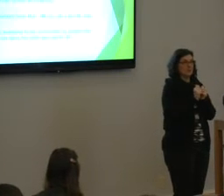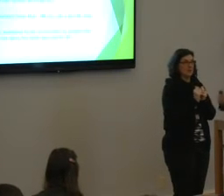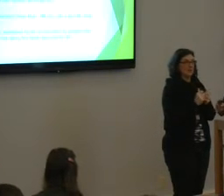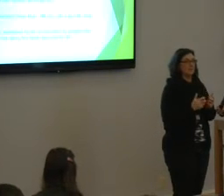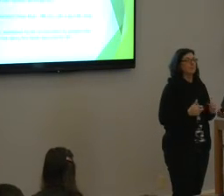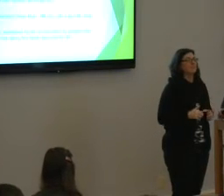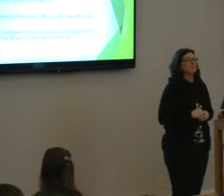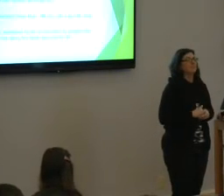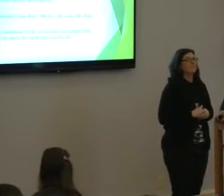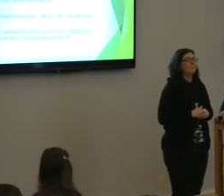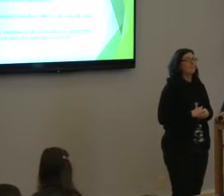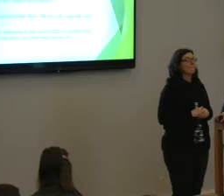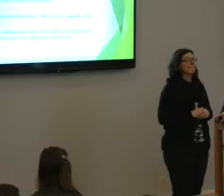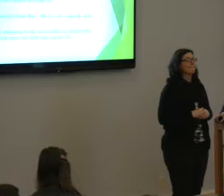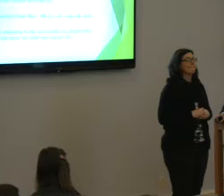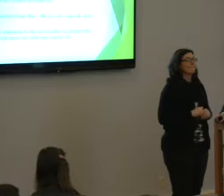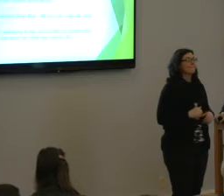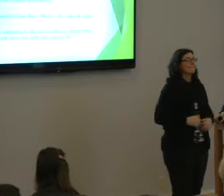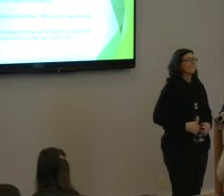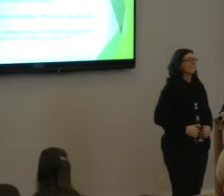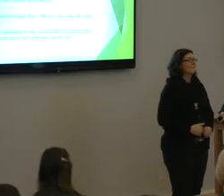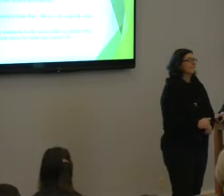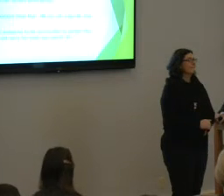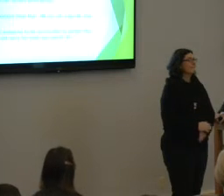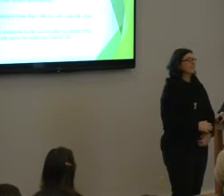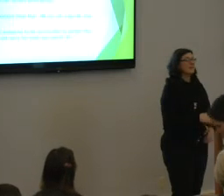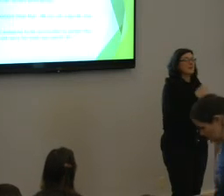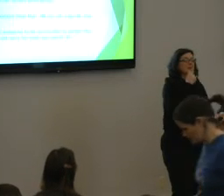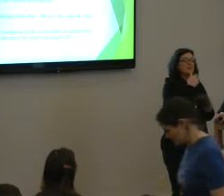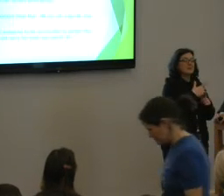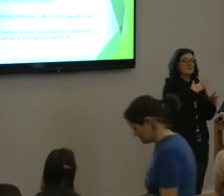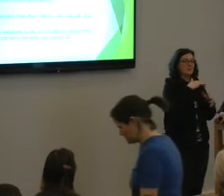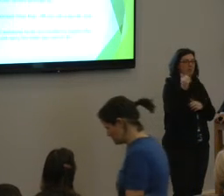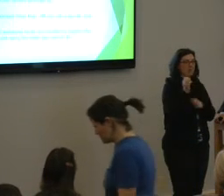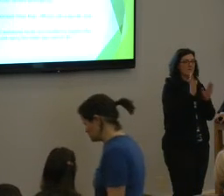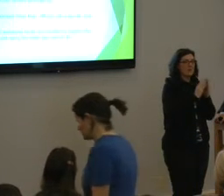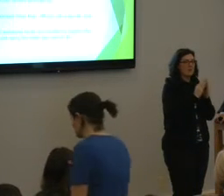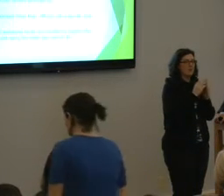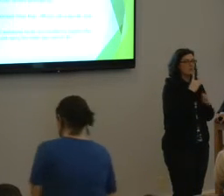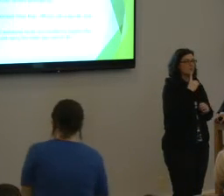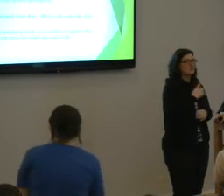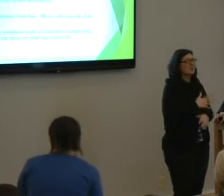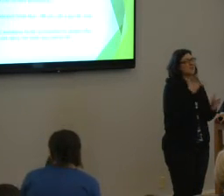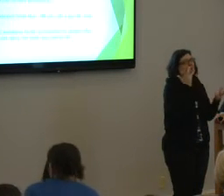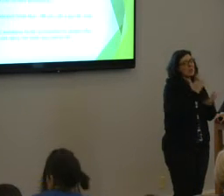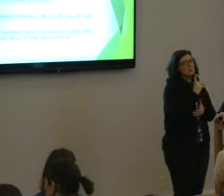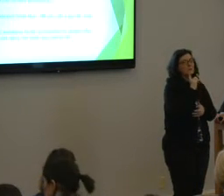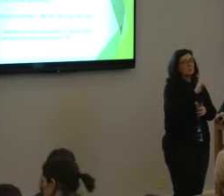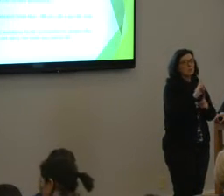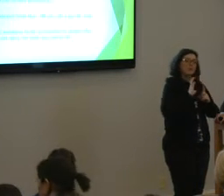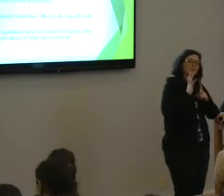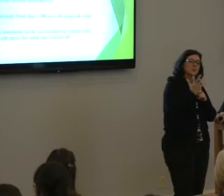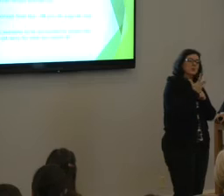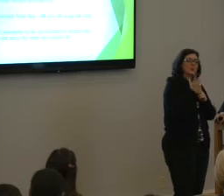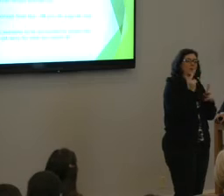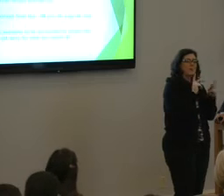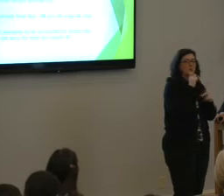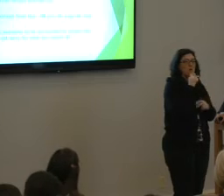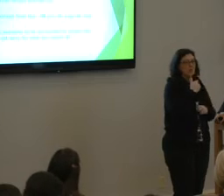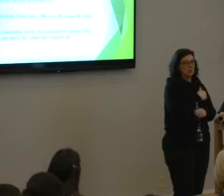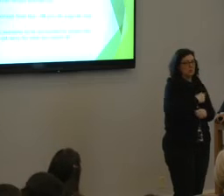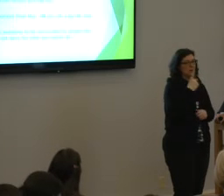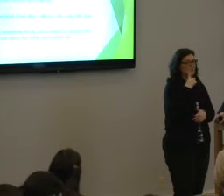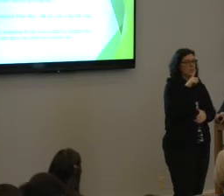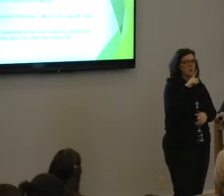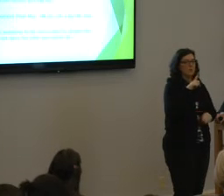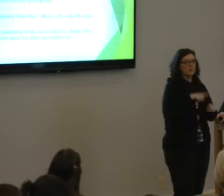together. And the sister walked out of that meeting one day and said, it's just awesome to be surrounded by people who are not sorry for what